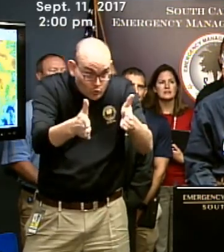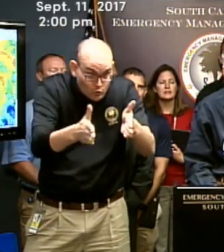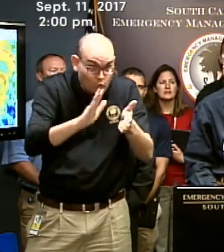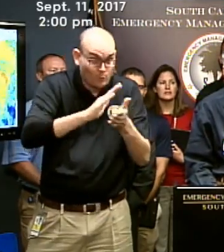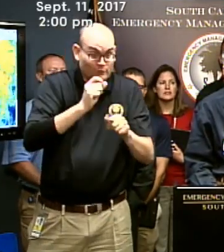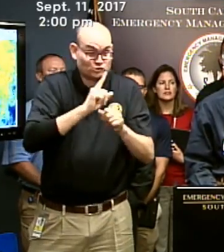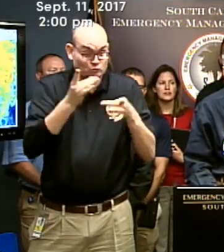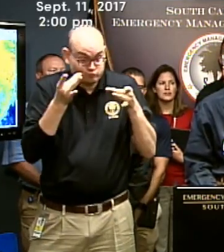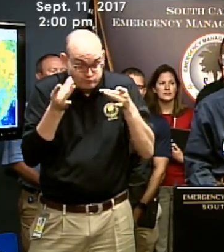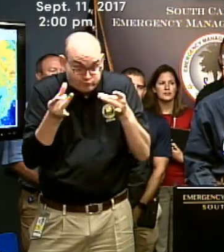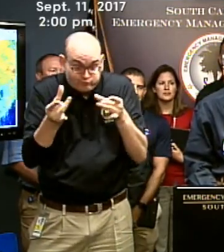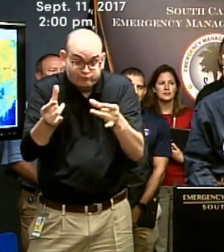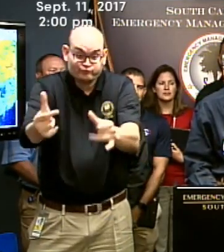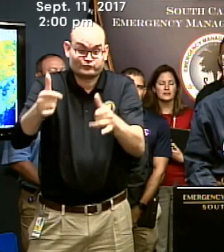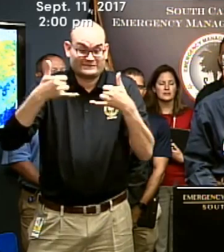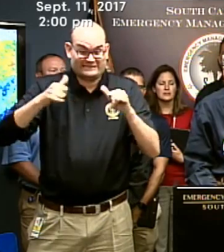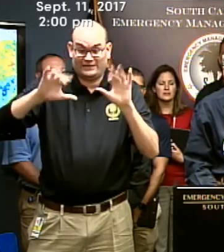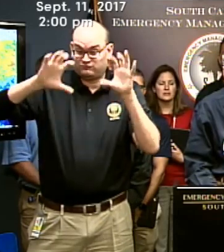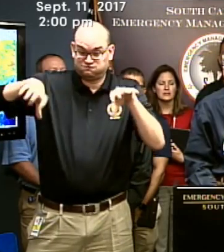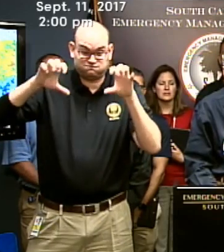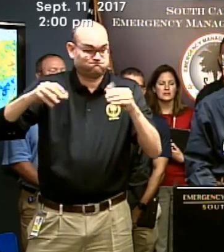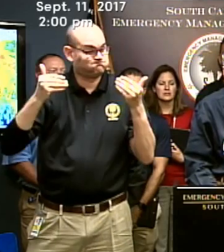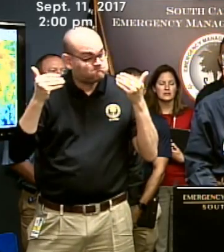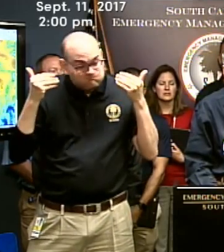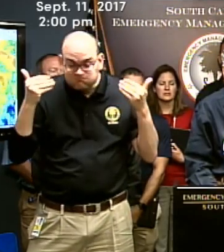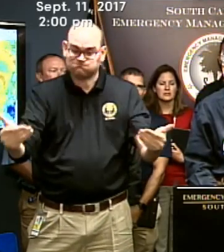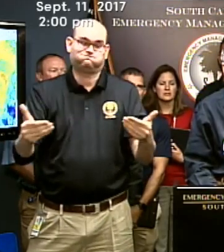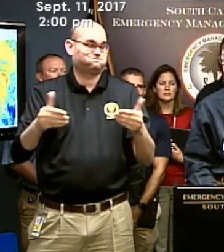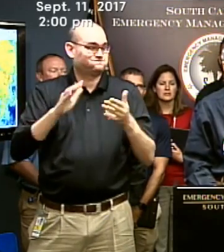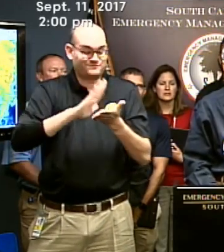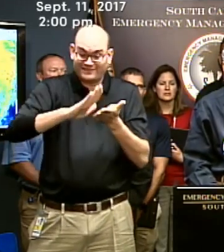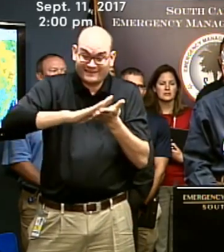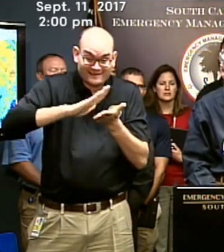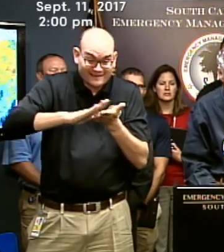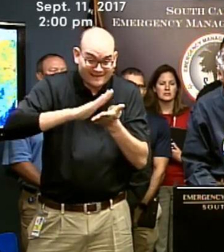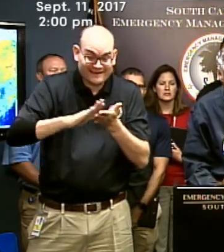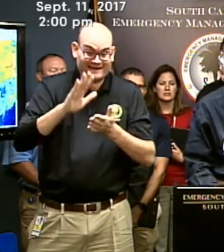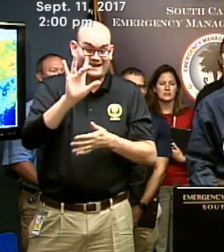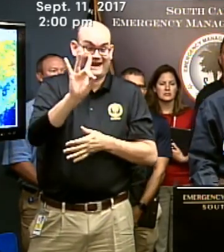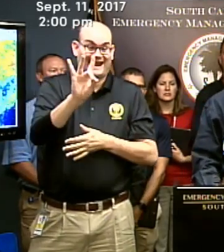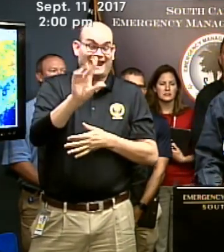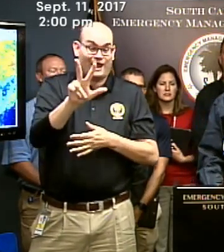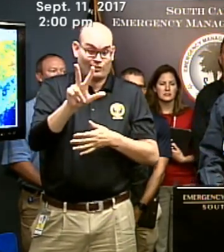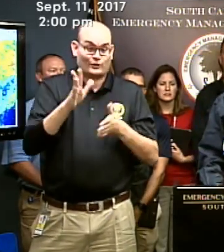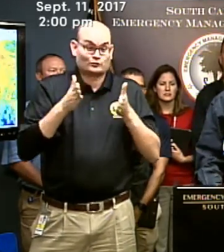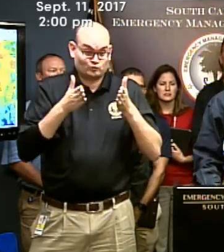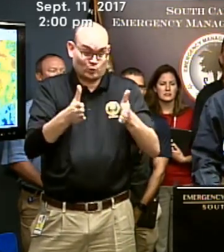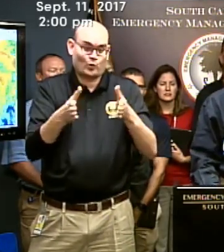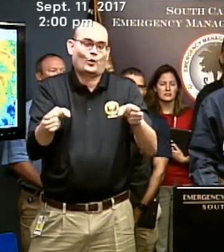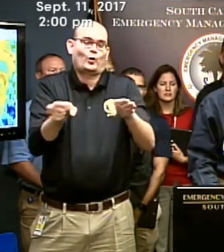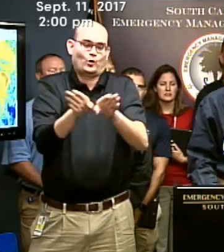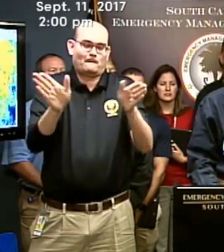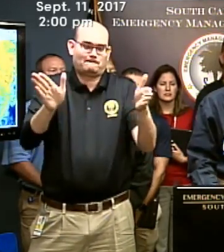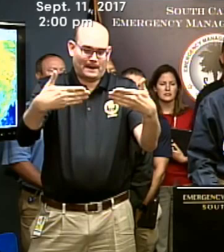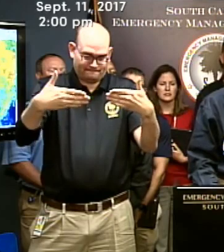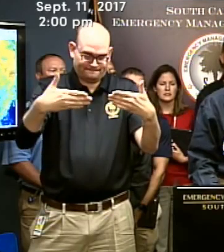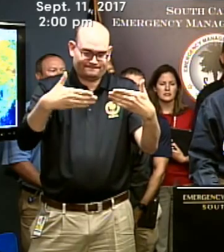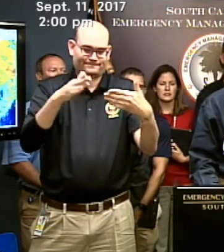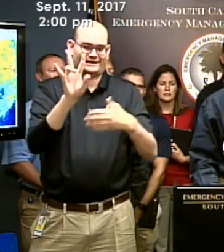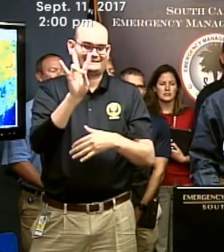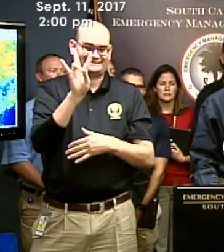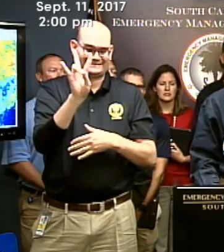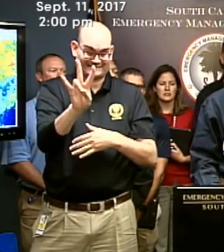storm is still here. We have 83 road closures in 7 counties. National Guard